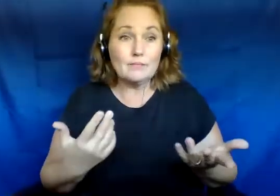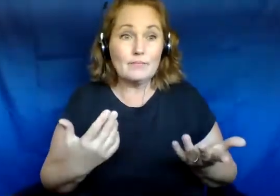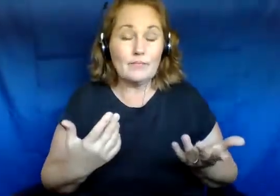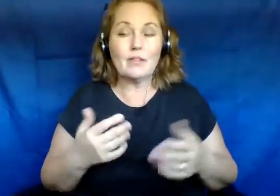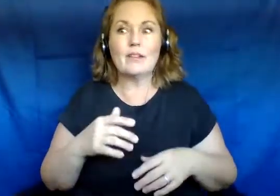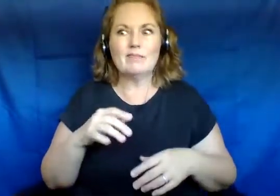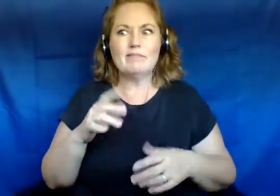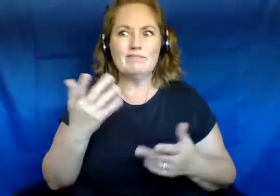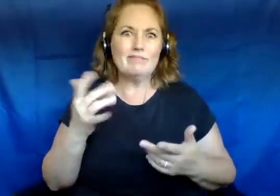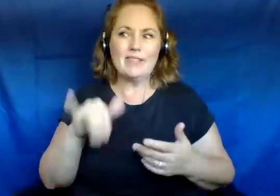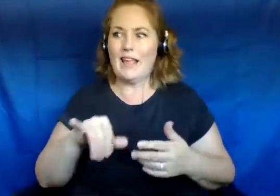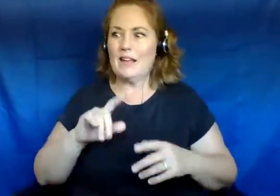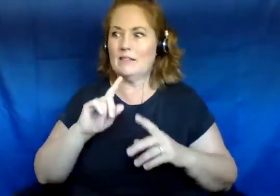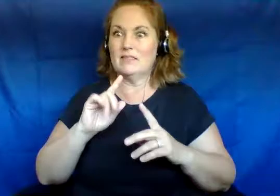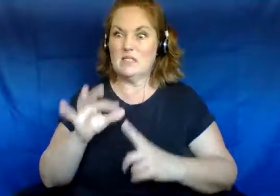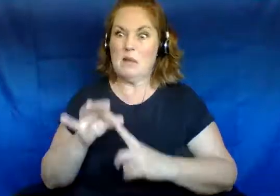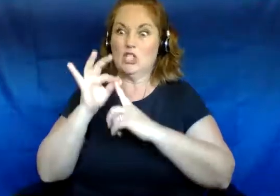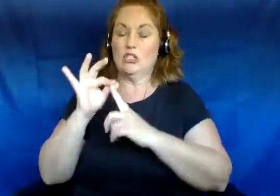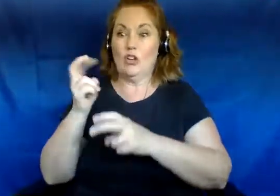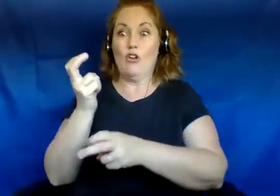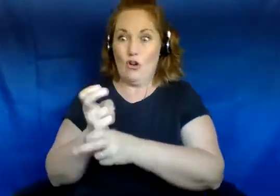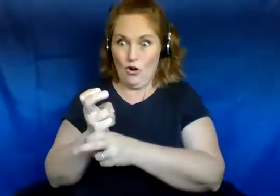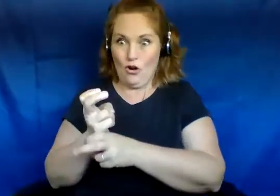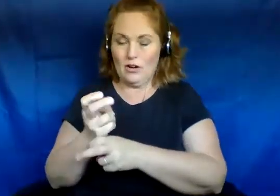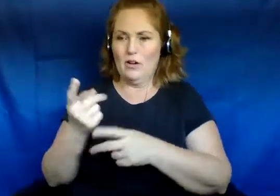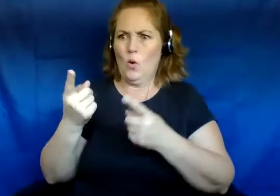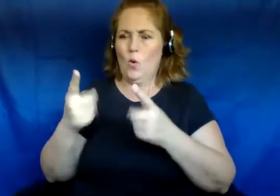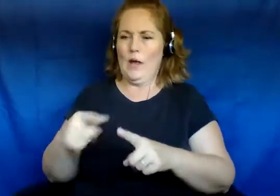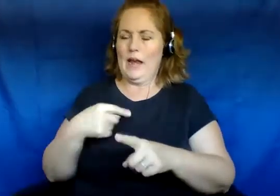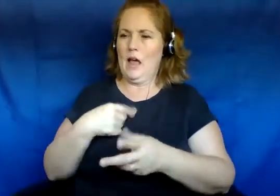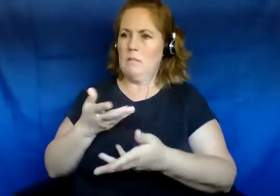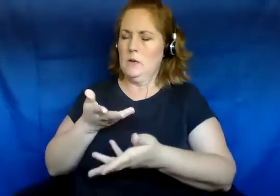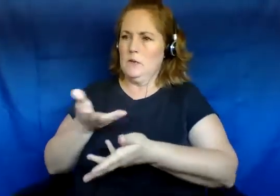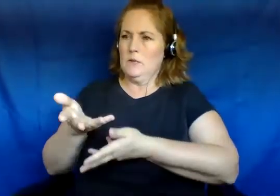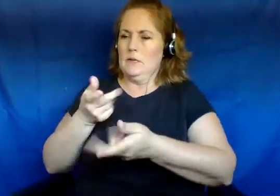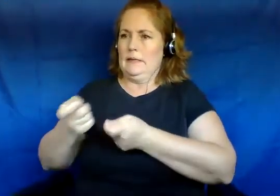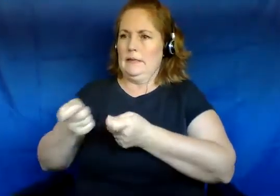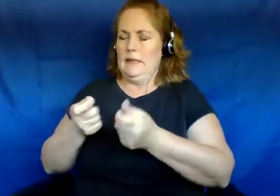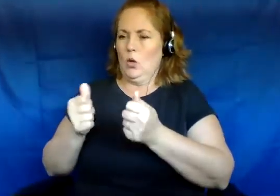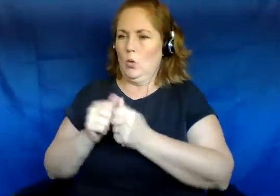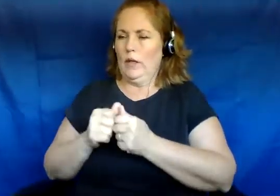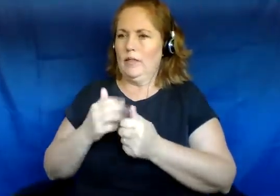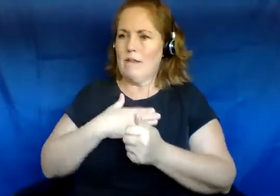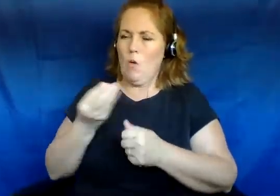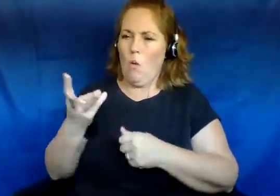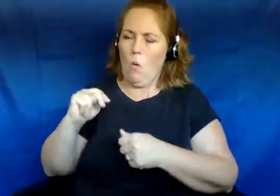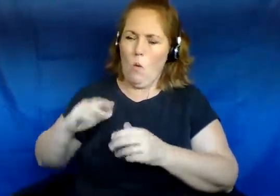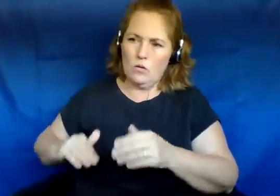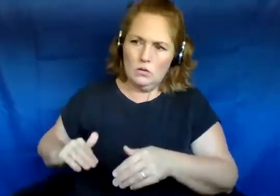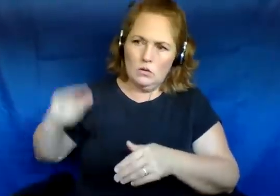me. And that is especially hard when we're dealing with childhood